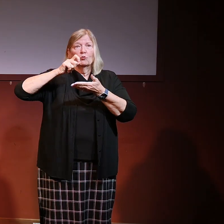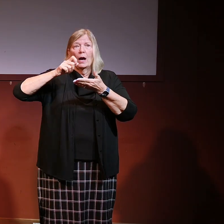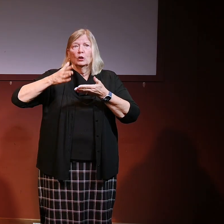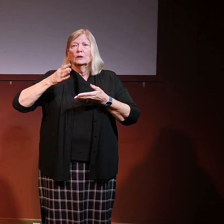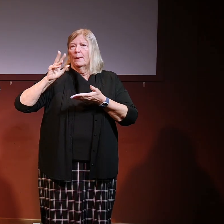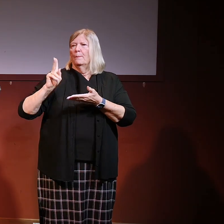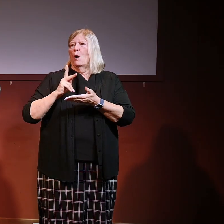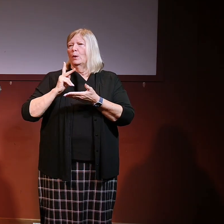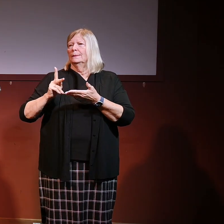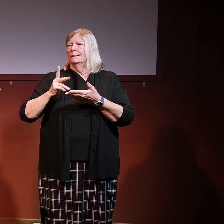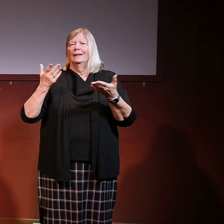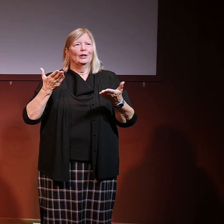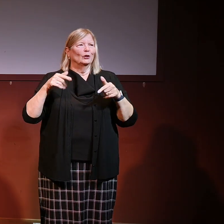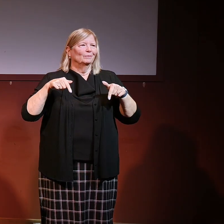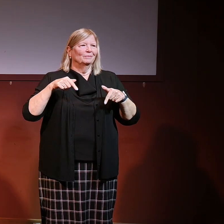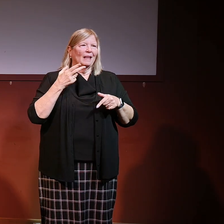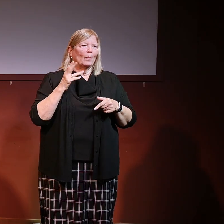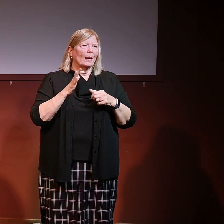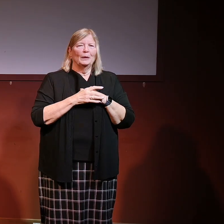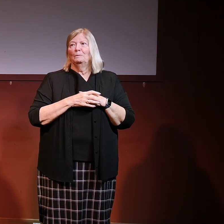and poets here in Howard County.